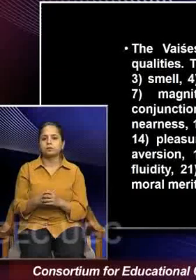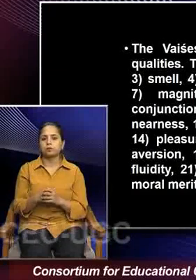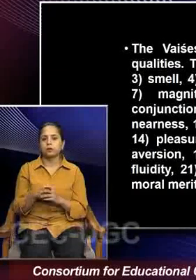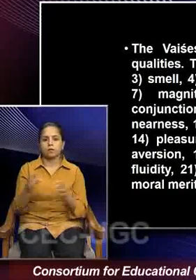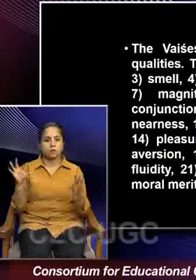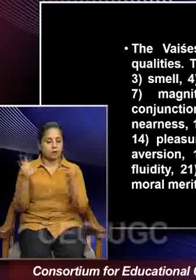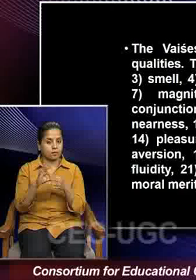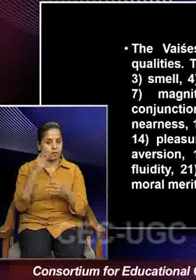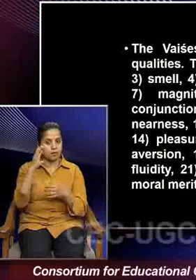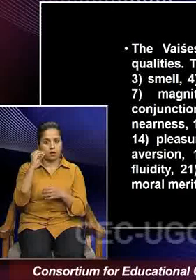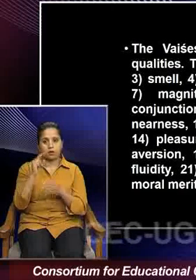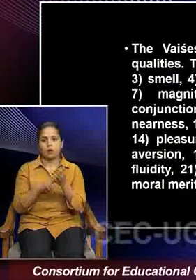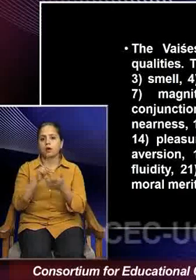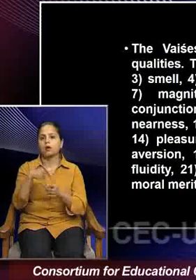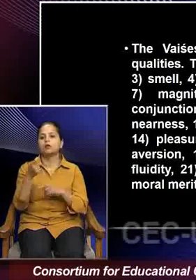conjunction,